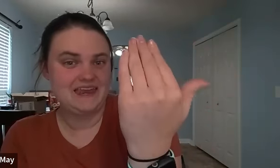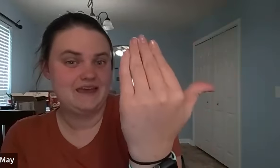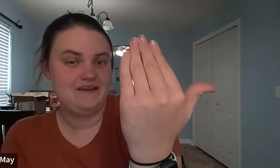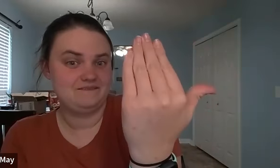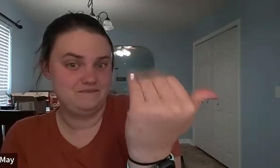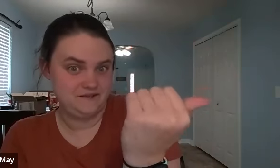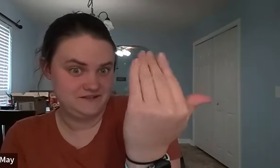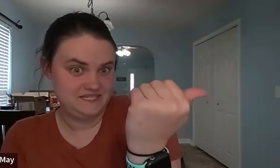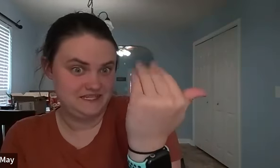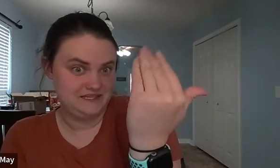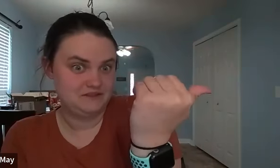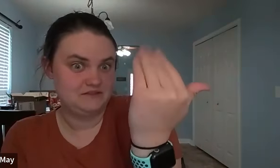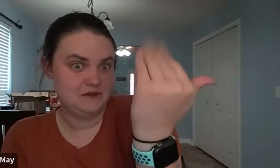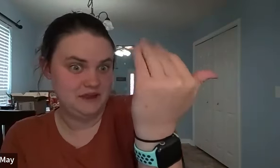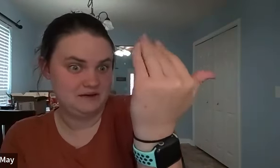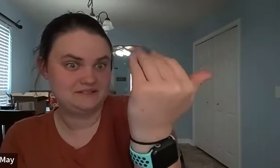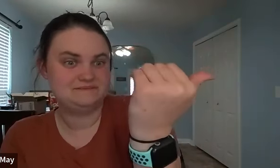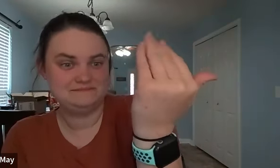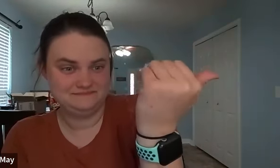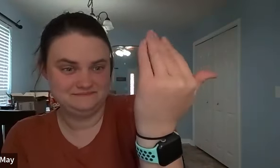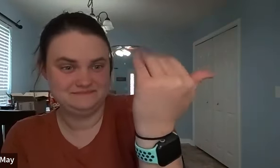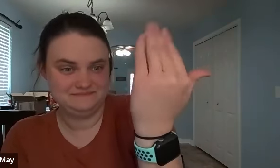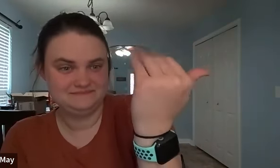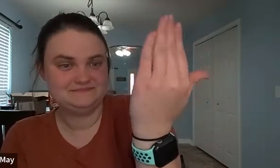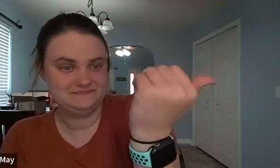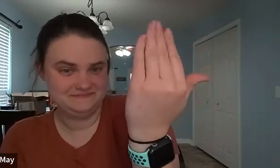Then 15 with the thumb out.